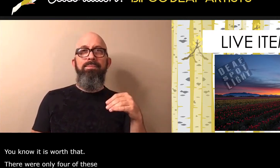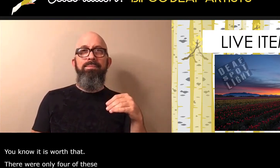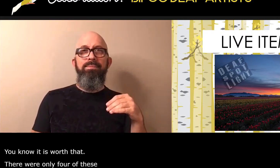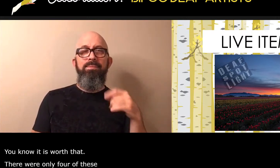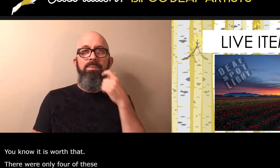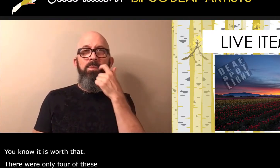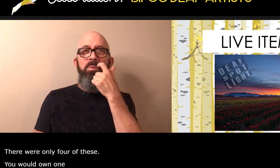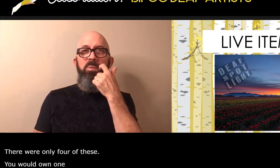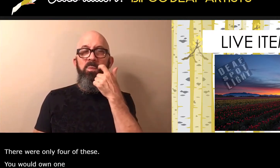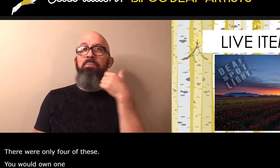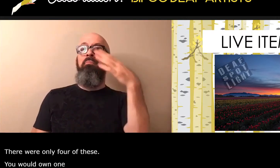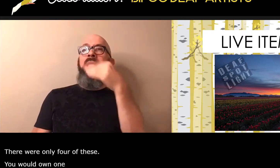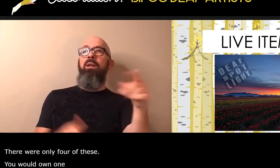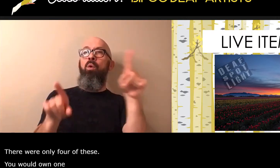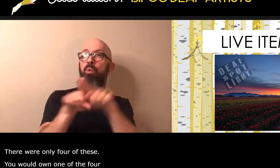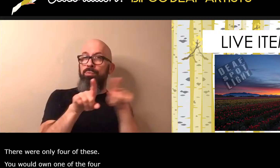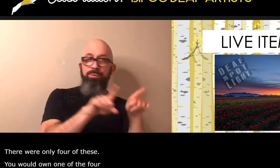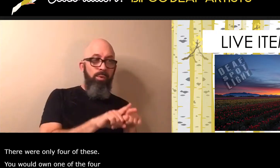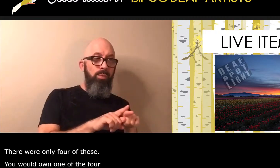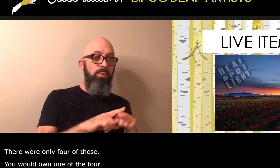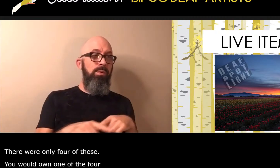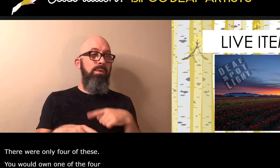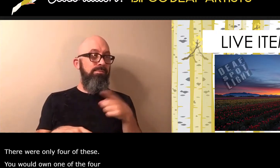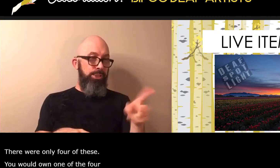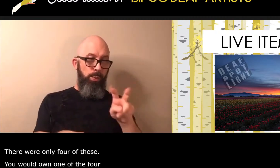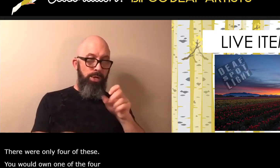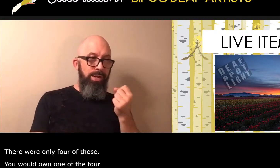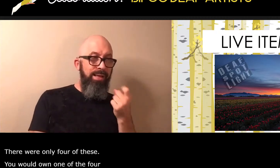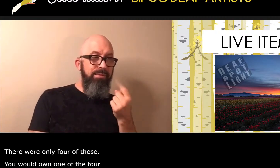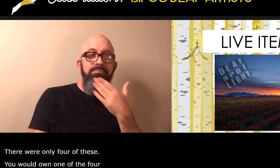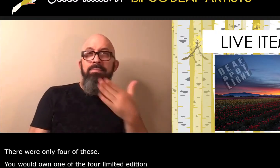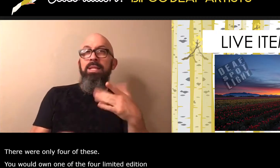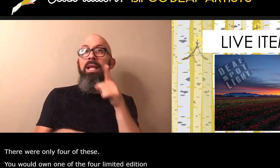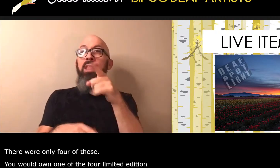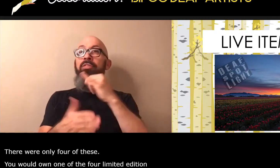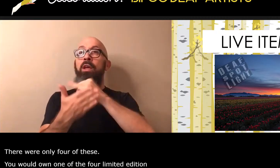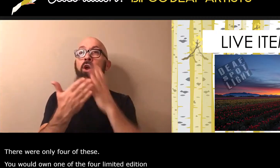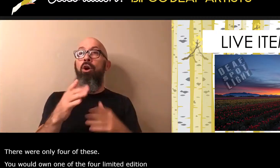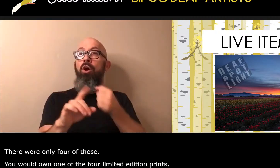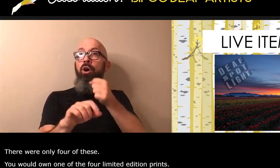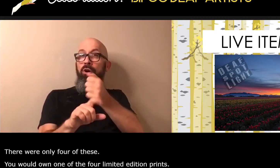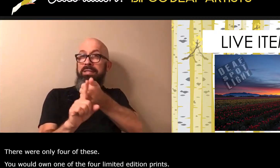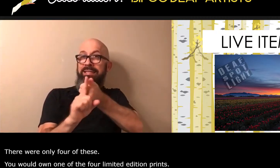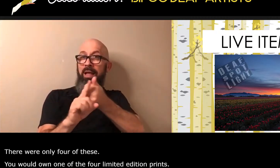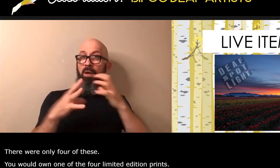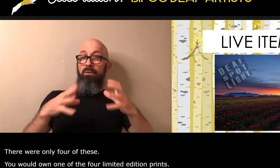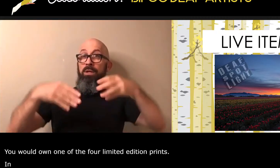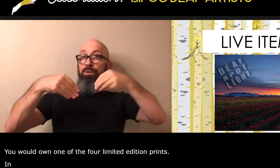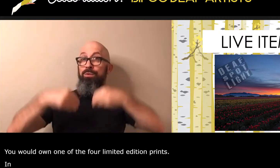4 limited edition prints. In addition,